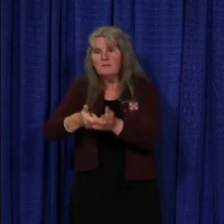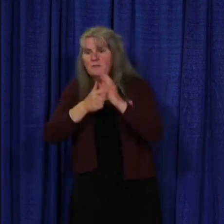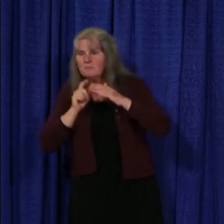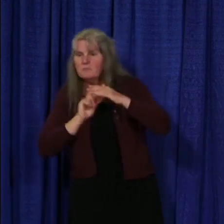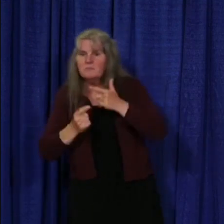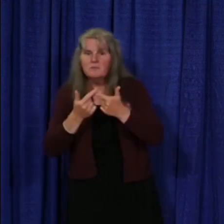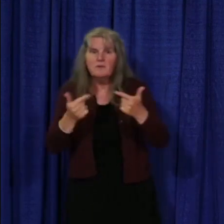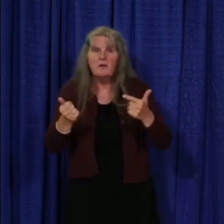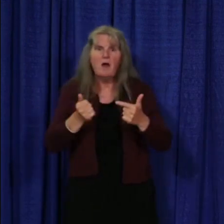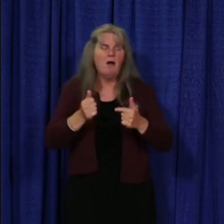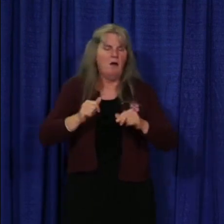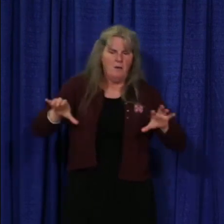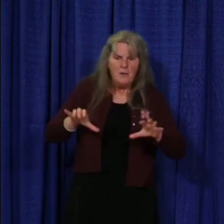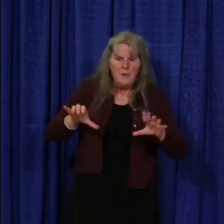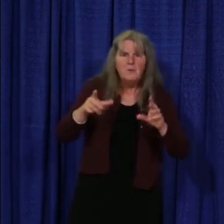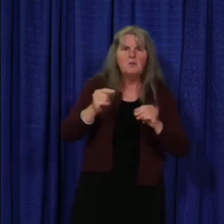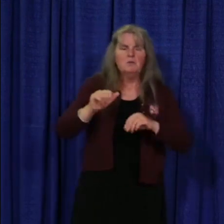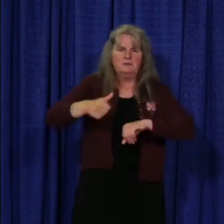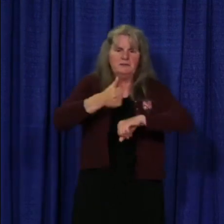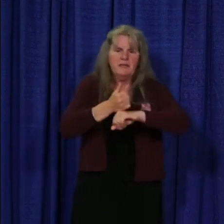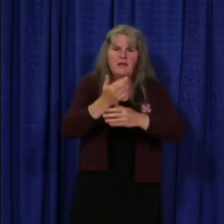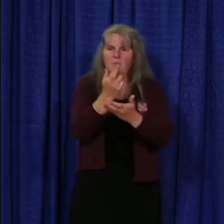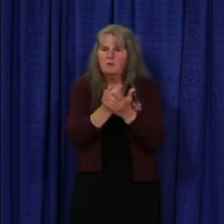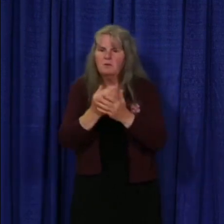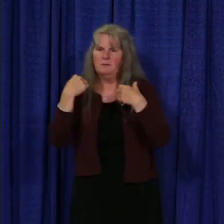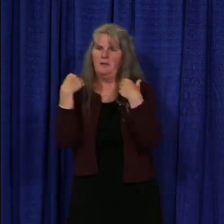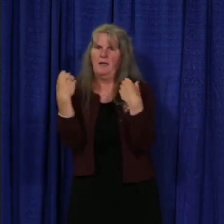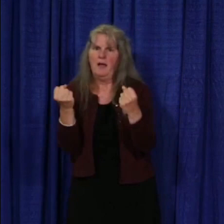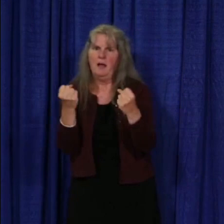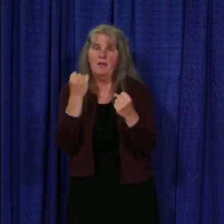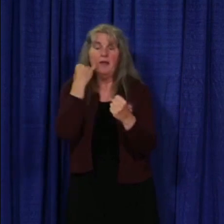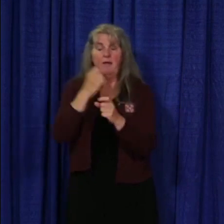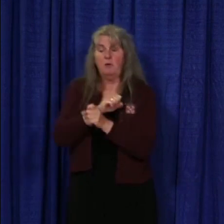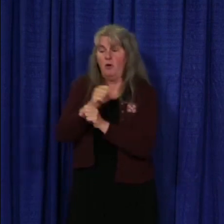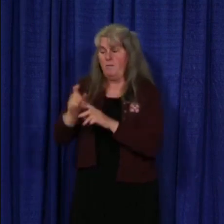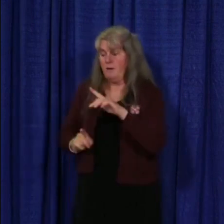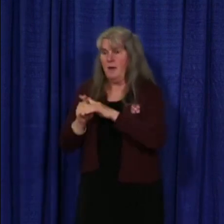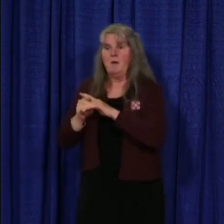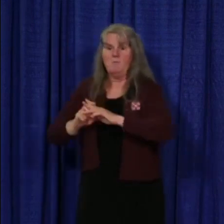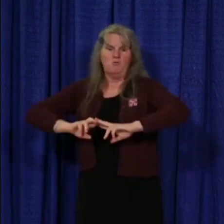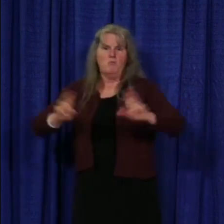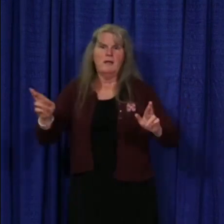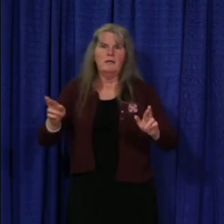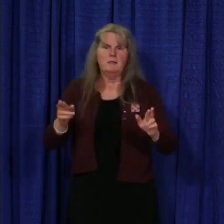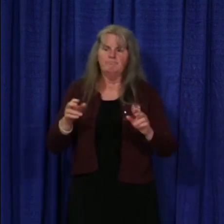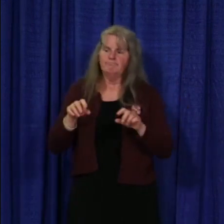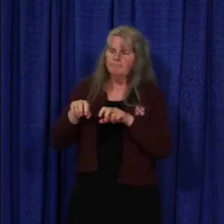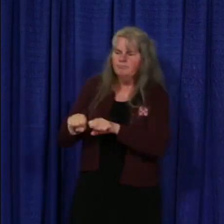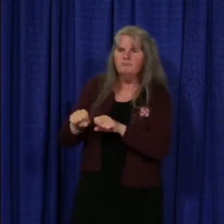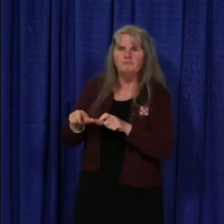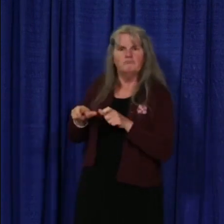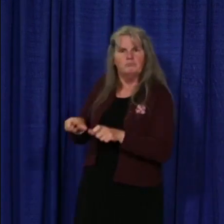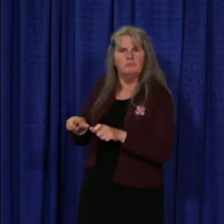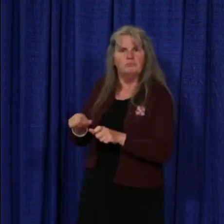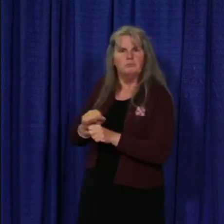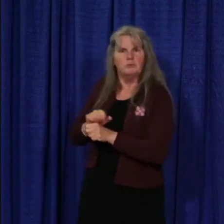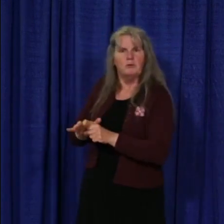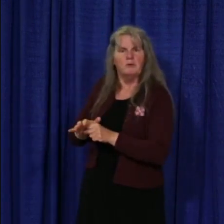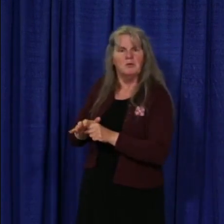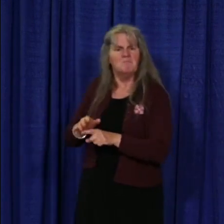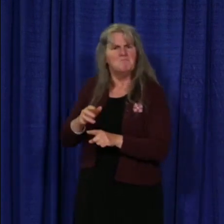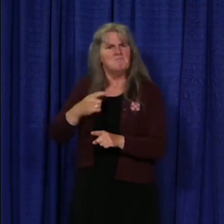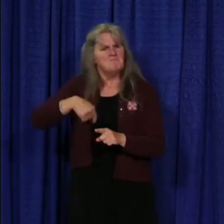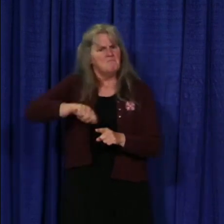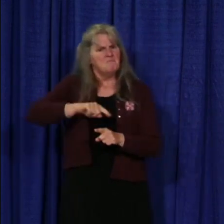gather our resources, prepare and plan for the arrival of COVID-19 in Yukon. And I'm confident now in